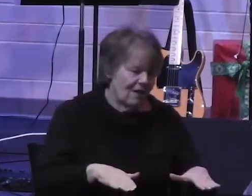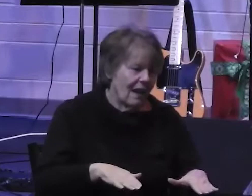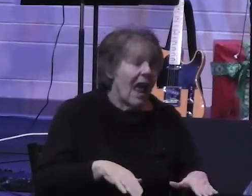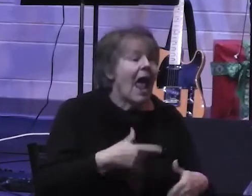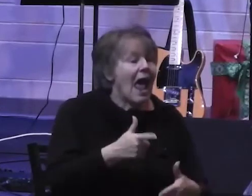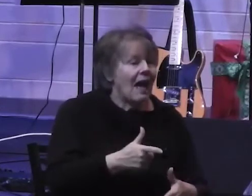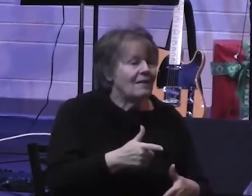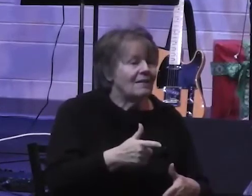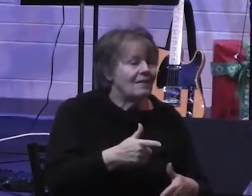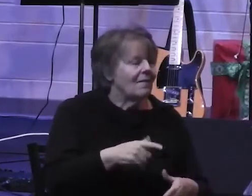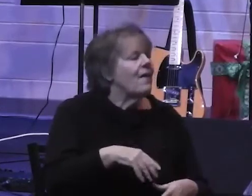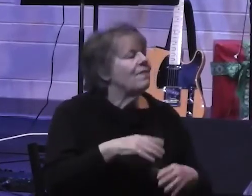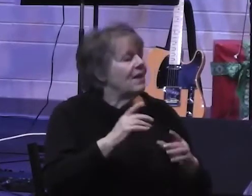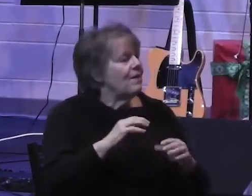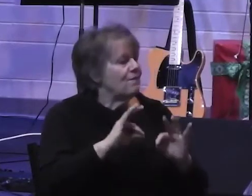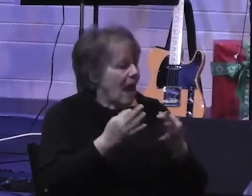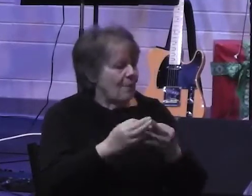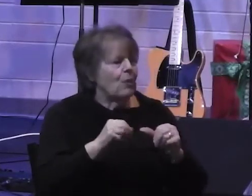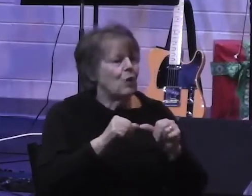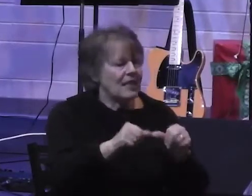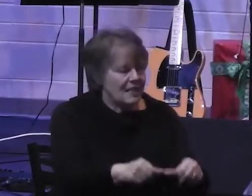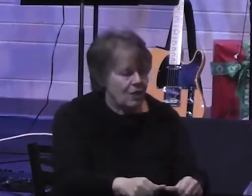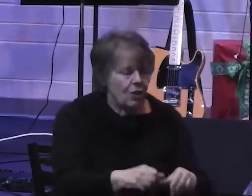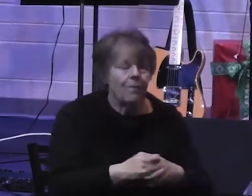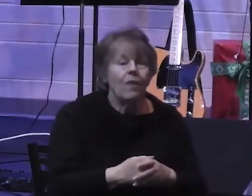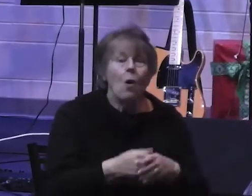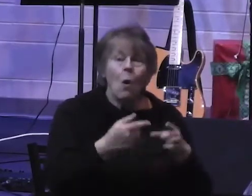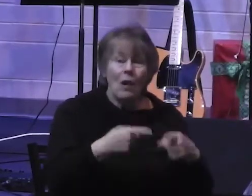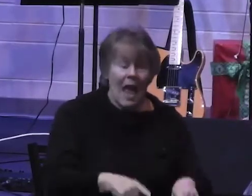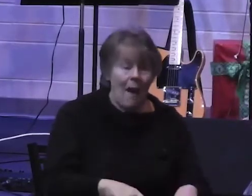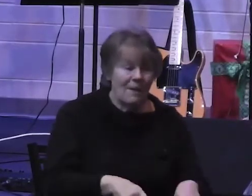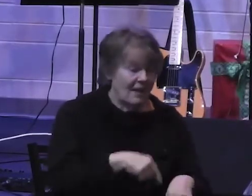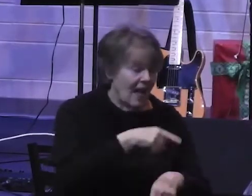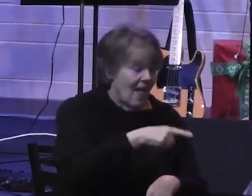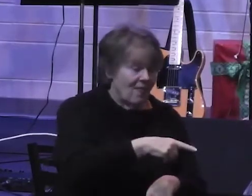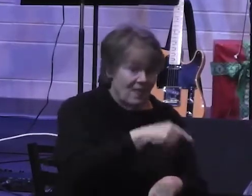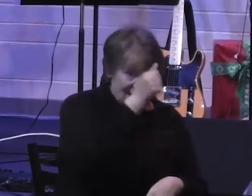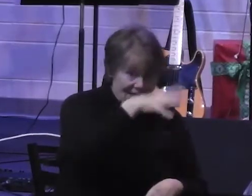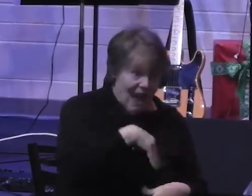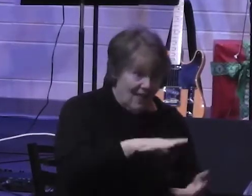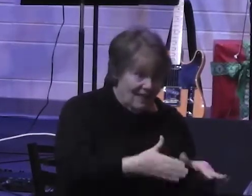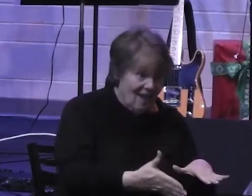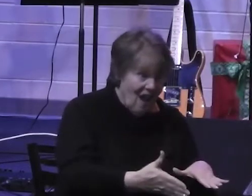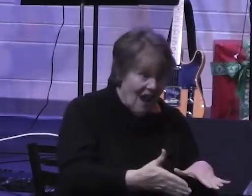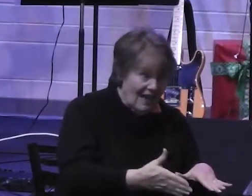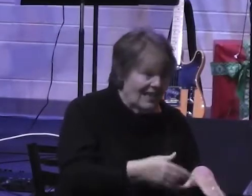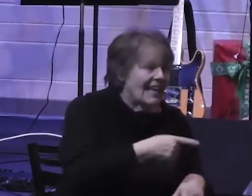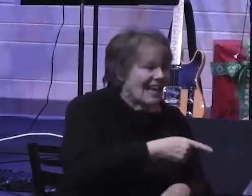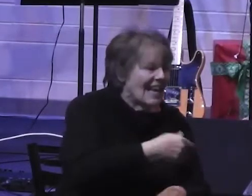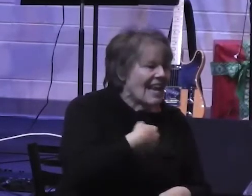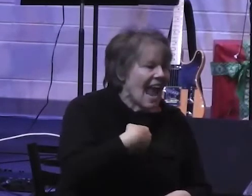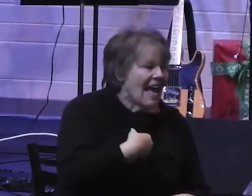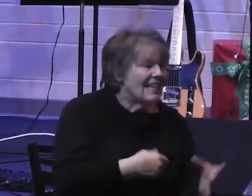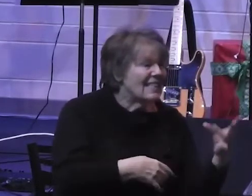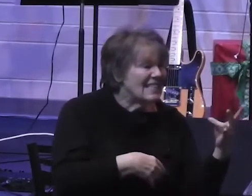take it to the next level, and they go, well, it turns out that this guy who died, he had 7 brothers, and